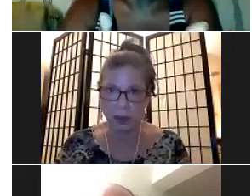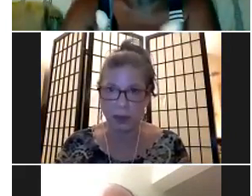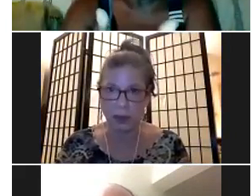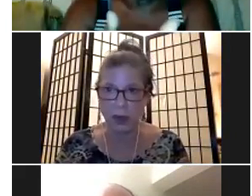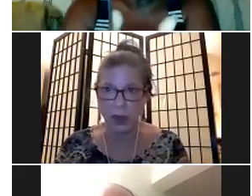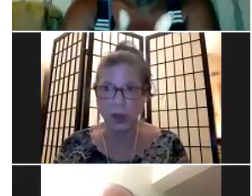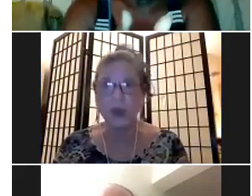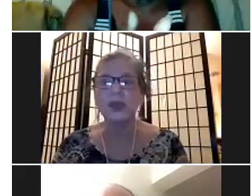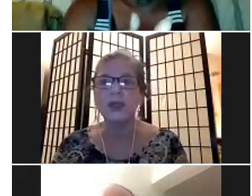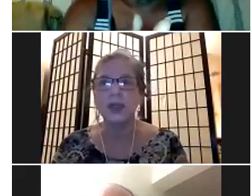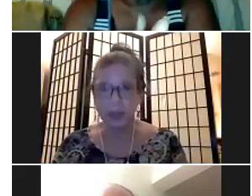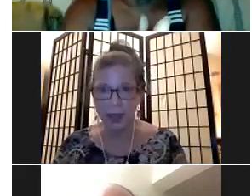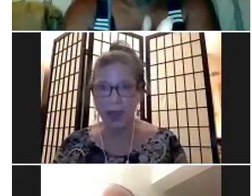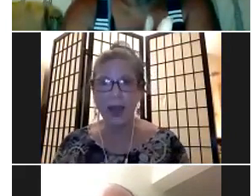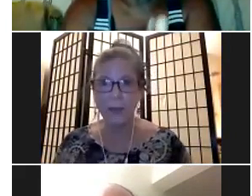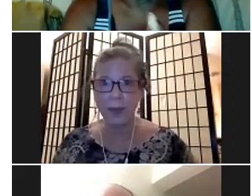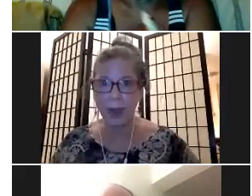in where?